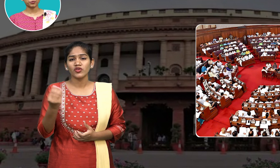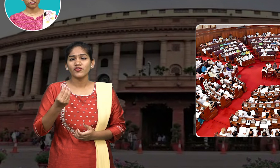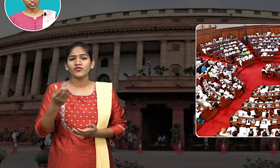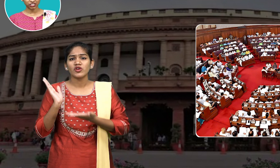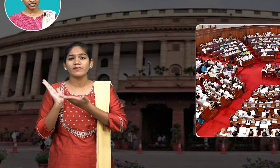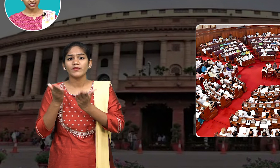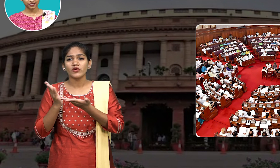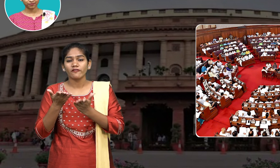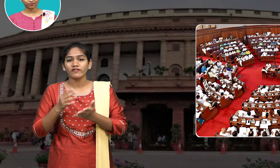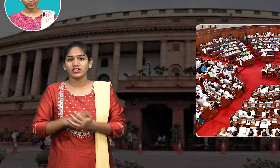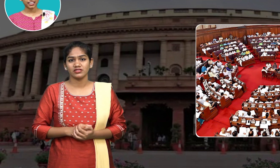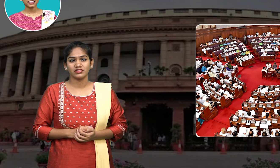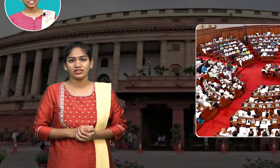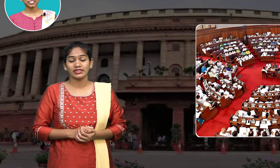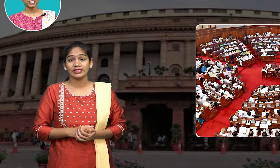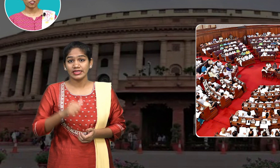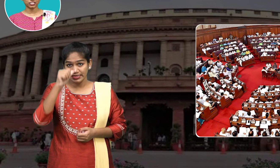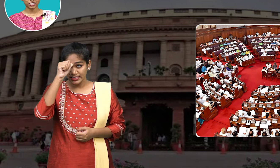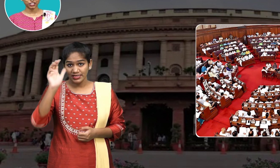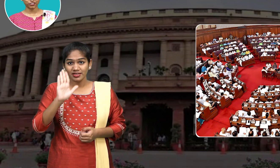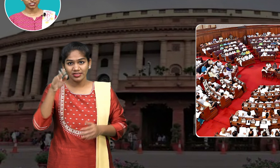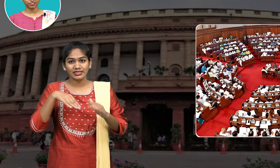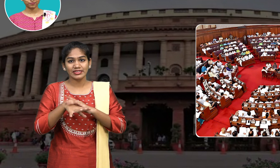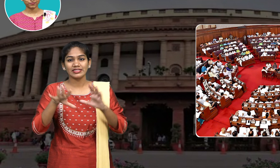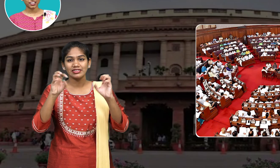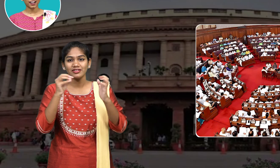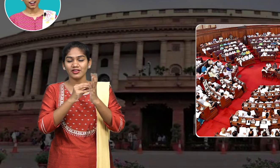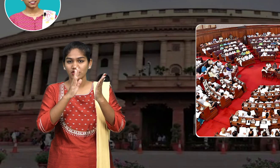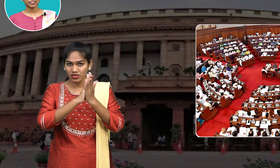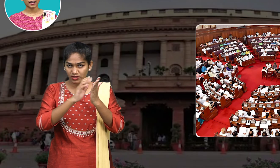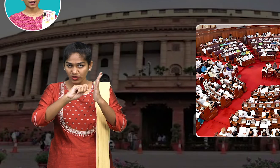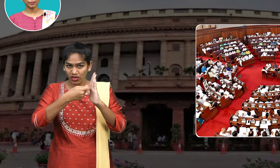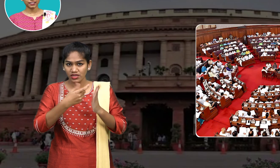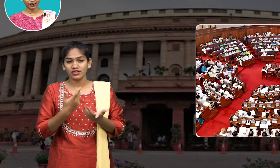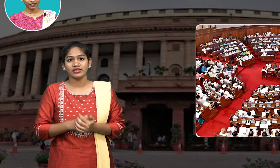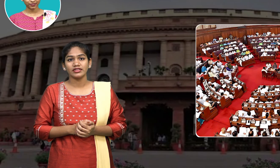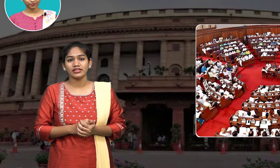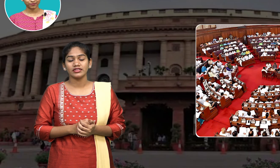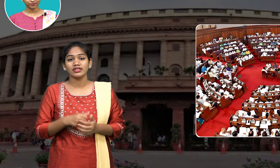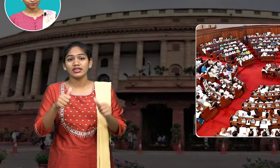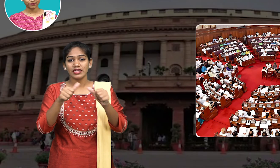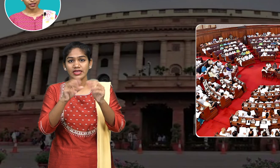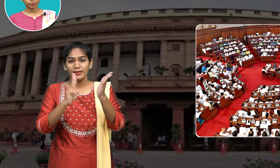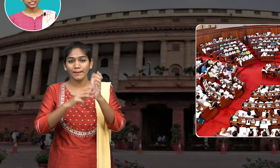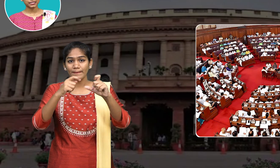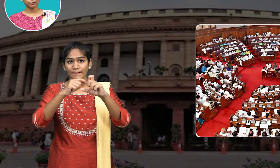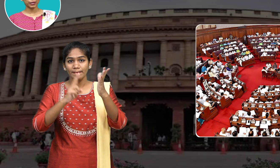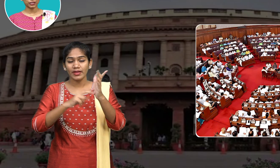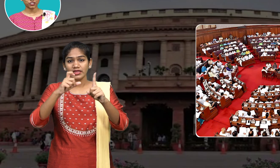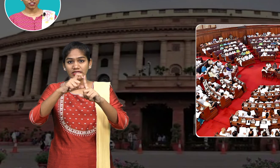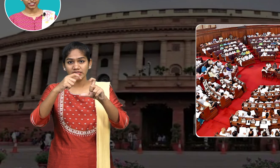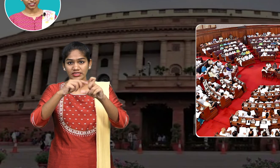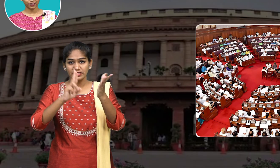Few provisions in the Indian Constitution are amended by